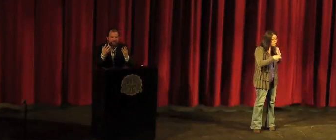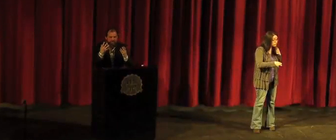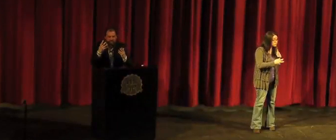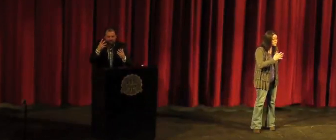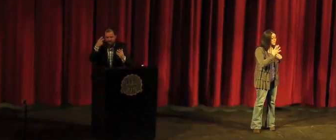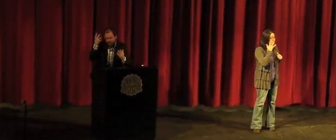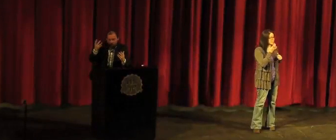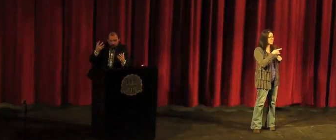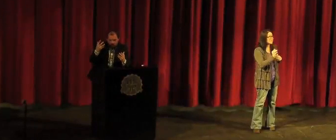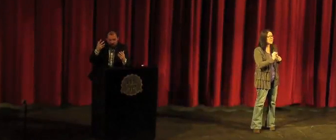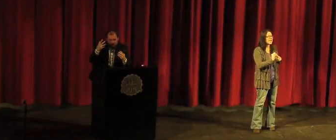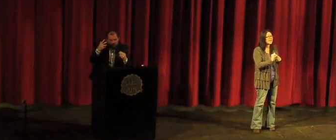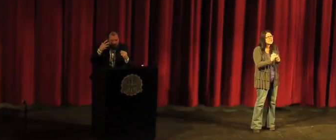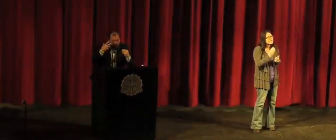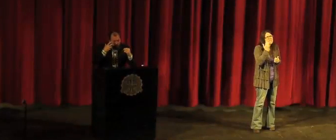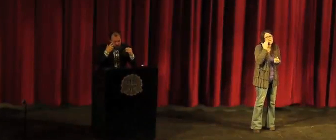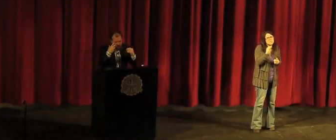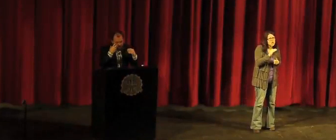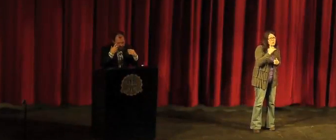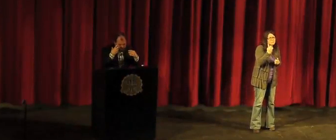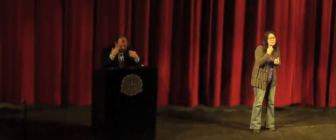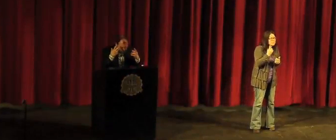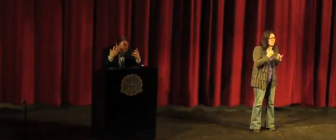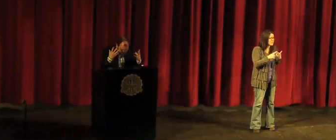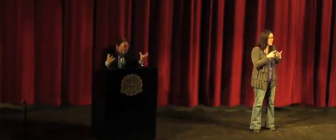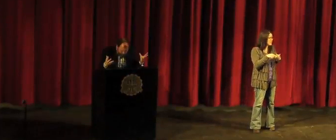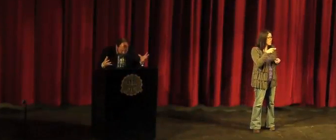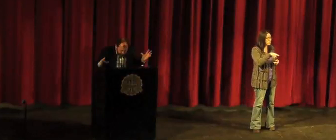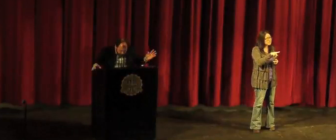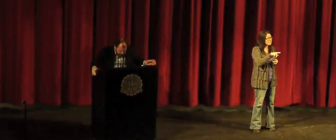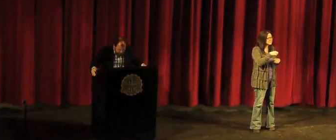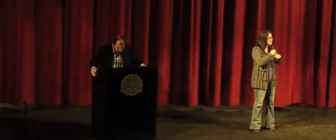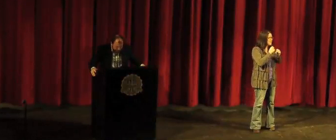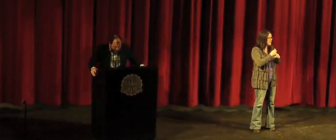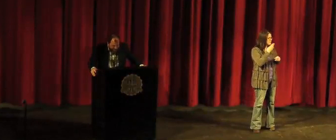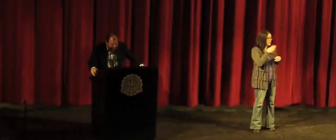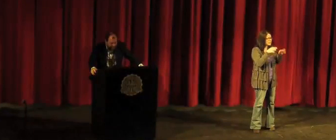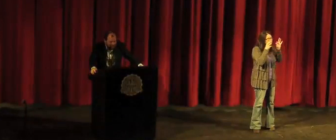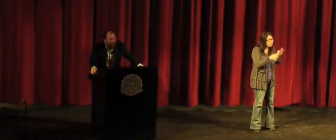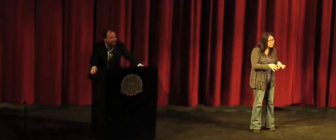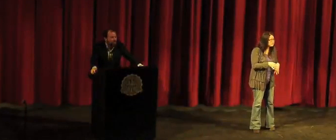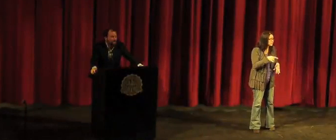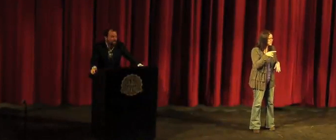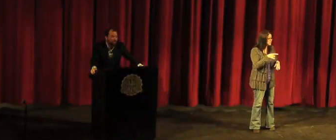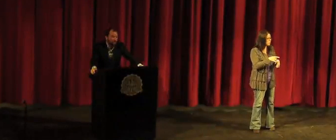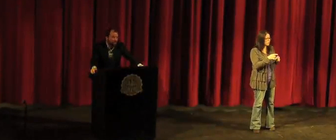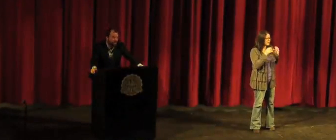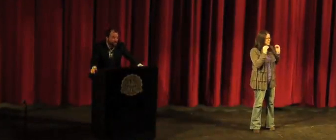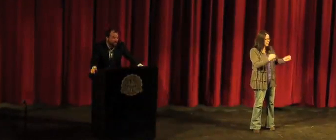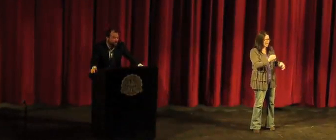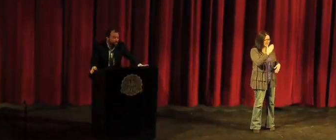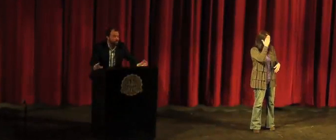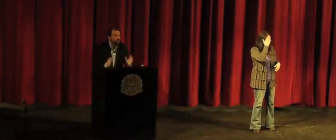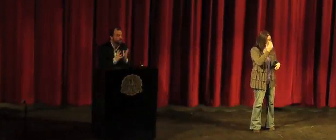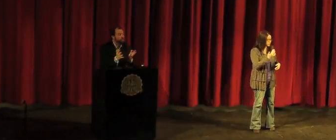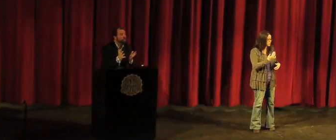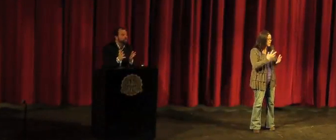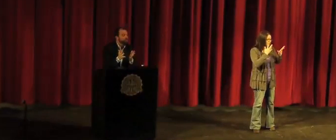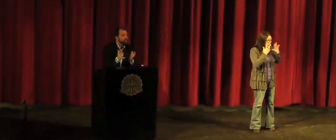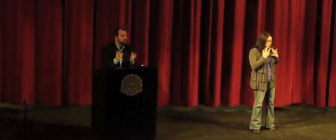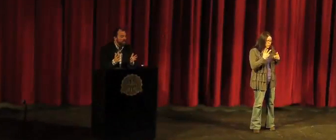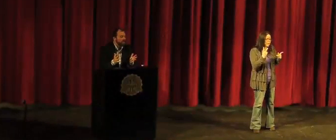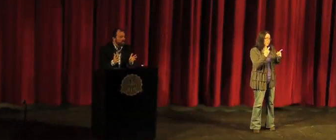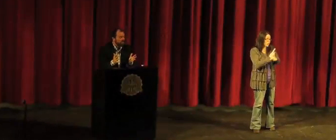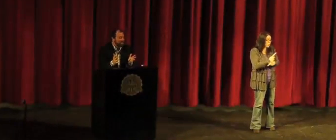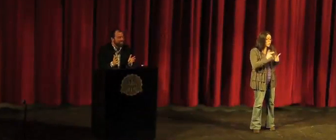because he like doesn't know something, or he's making bad choices, or he lacks knowledge. And unfortunately, the worst person